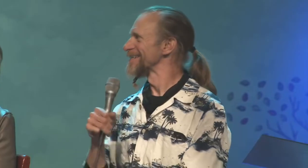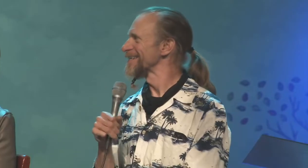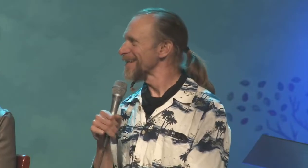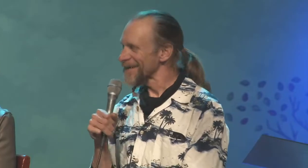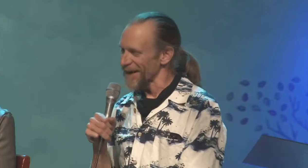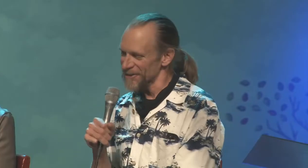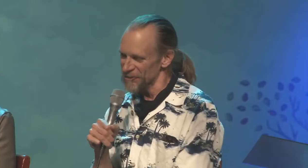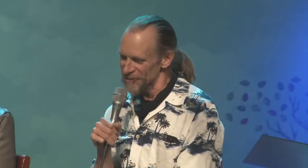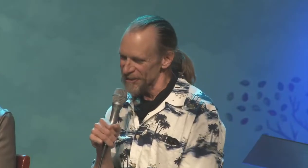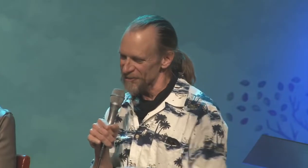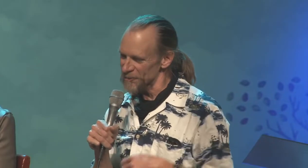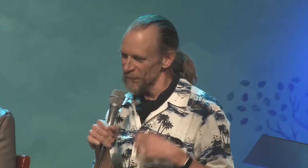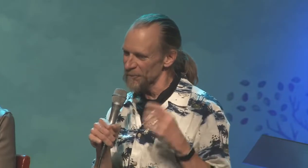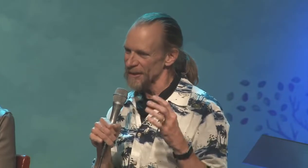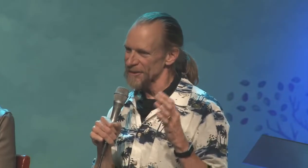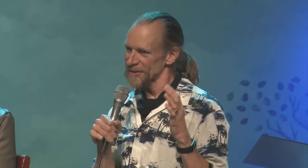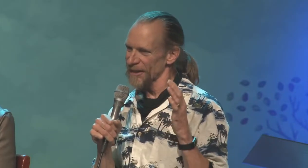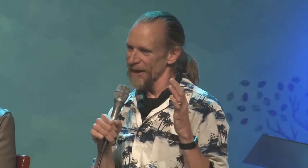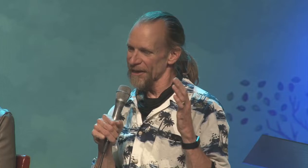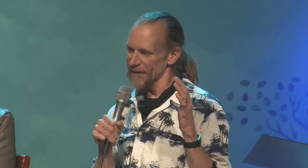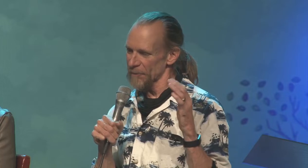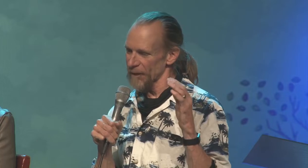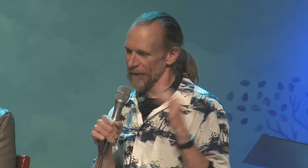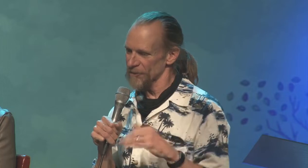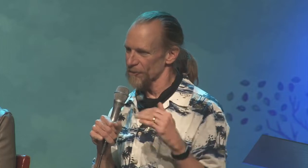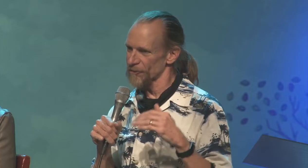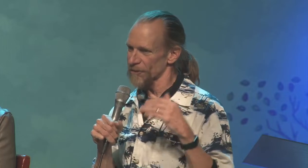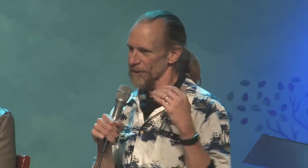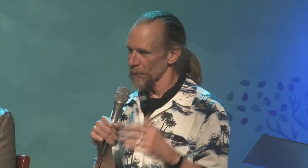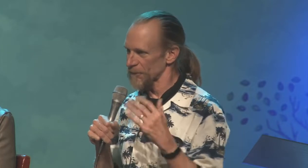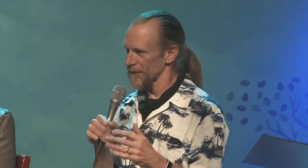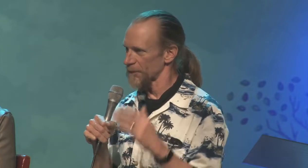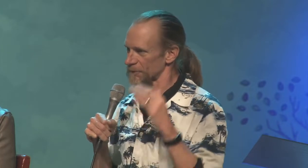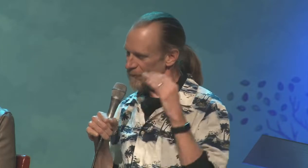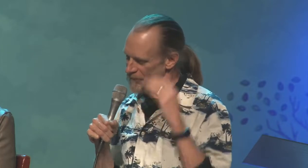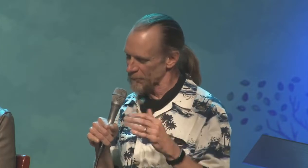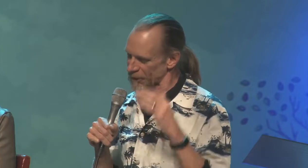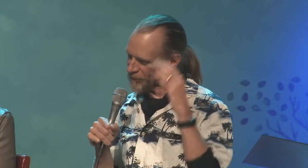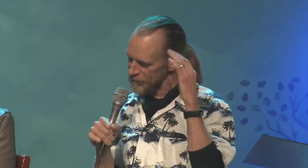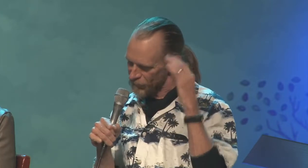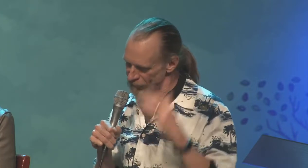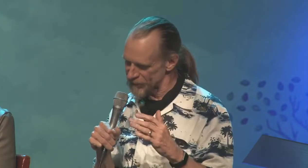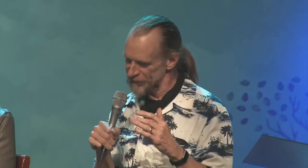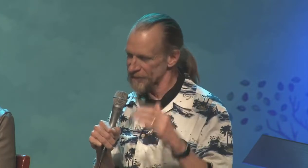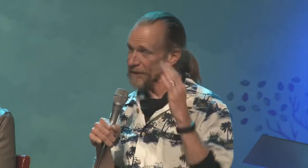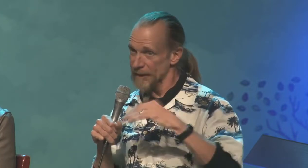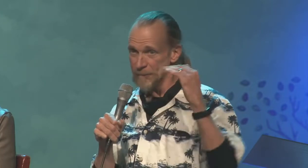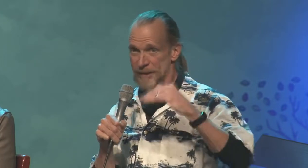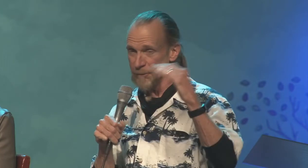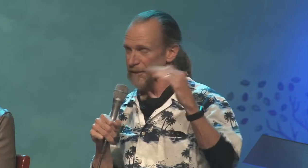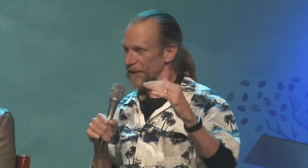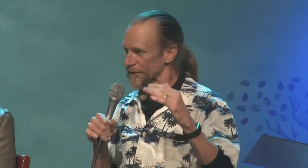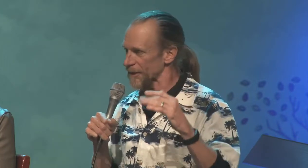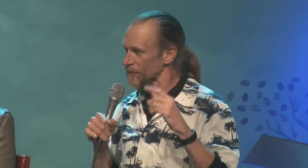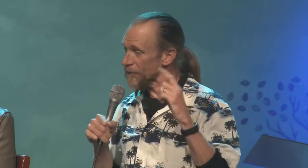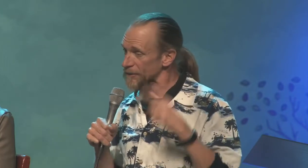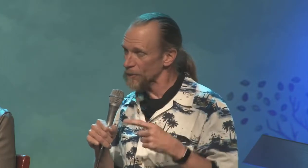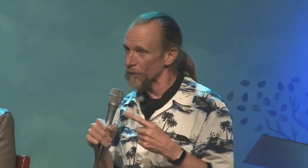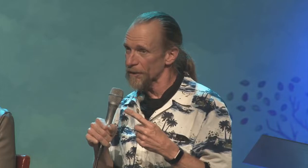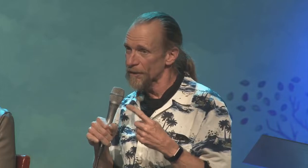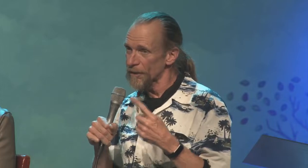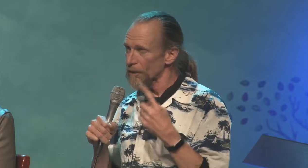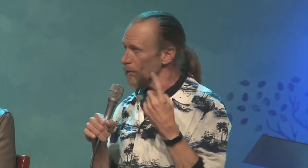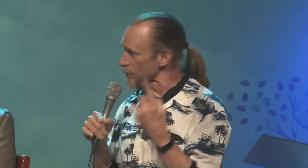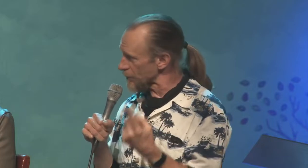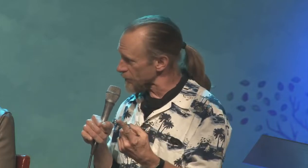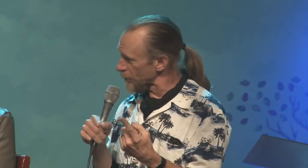Anything? Yeah, certainly there's one message that I've actually heard a couple of times, and every time I hear it, it really sinks in, and it takes me to the next level, and that's the